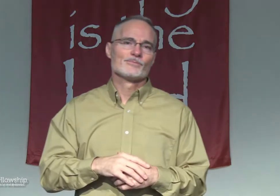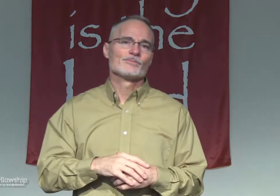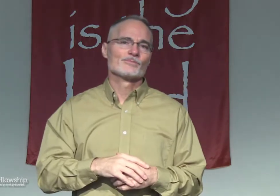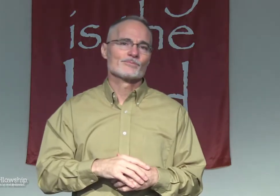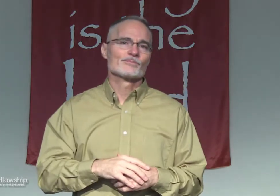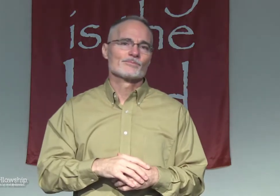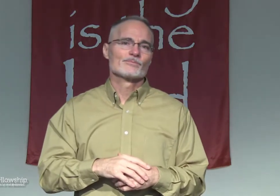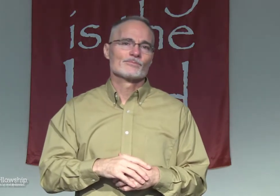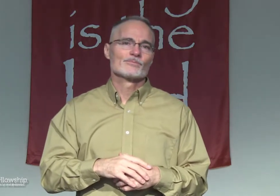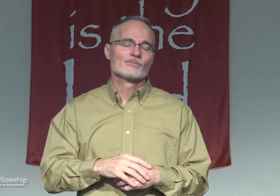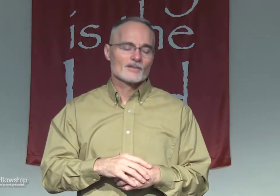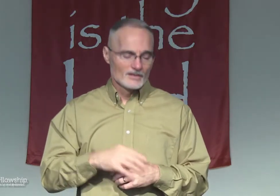It's a battle.